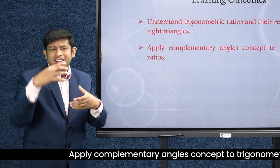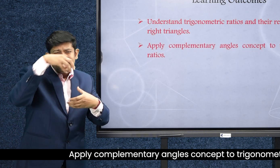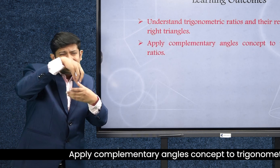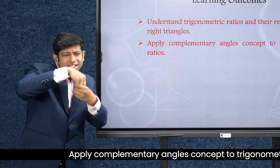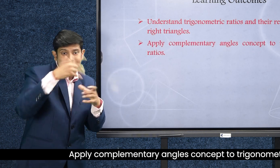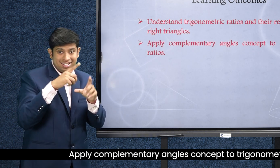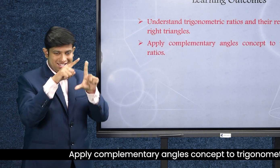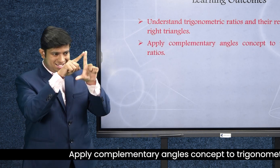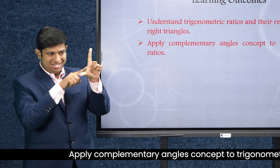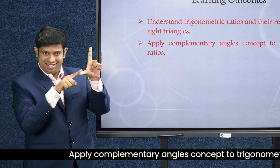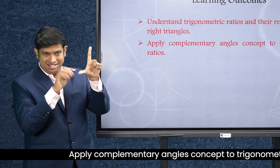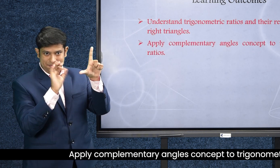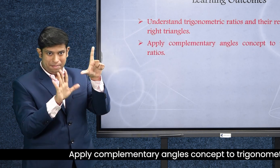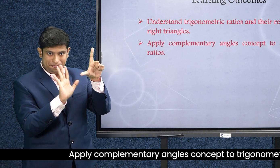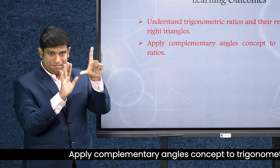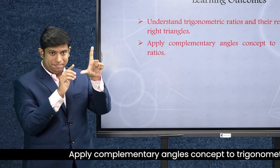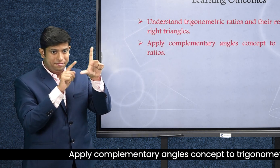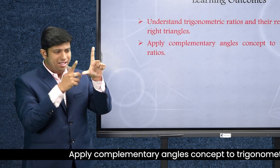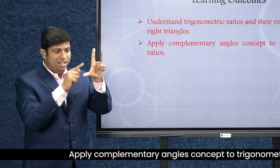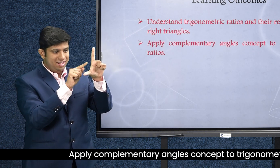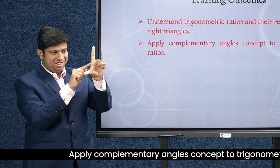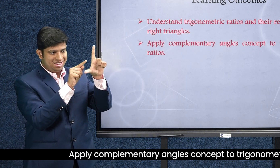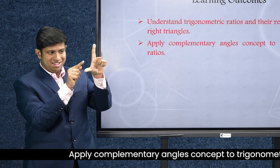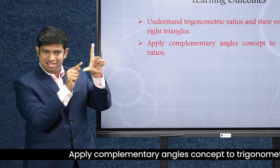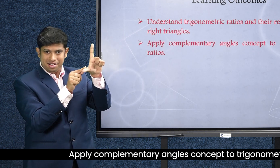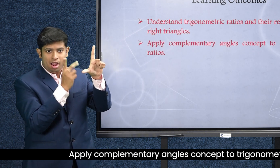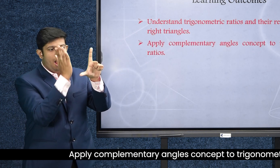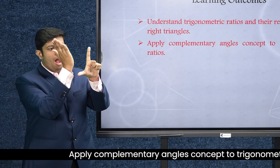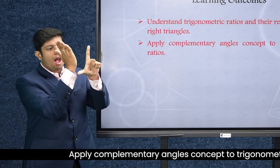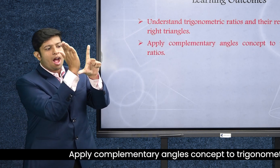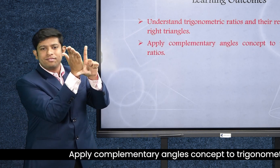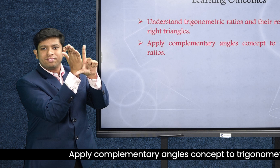Apply complementary angles concept to trigonometric ratios.